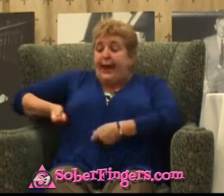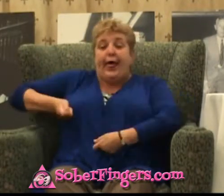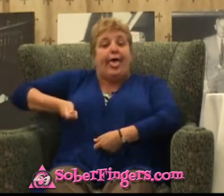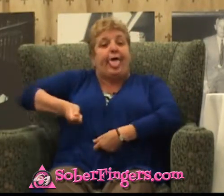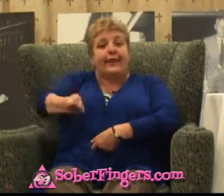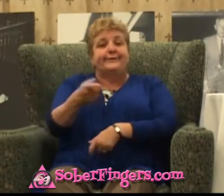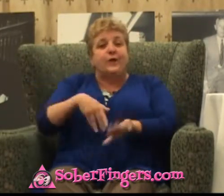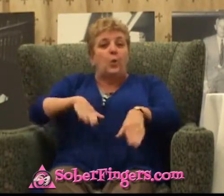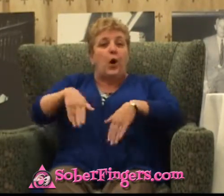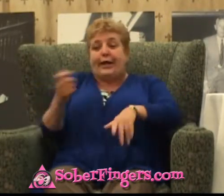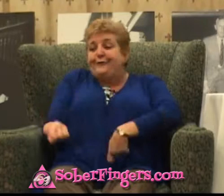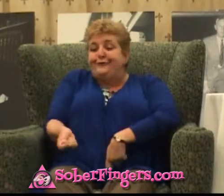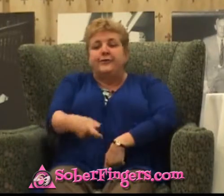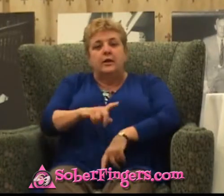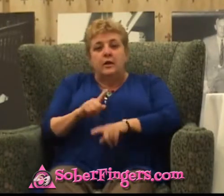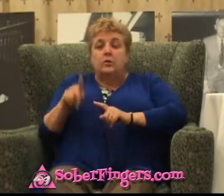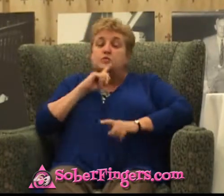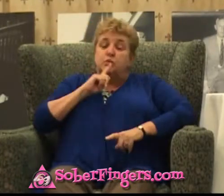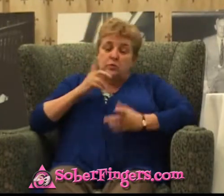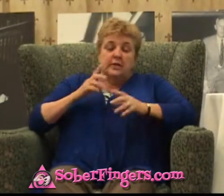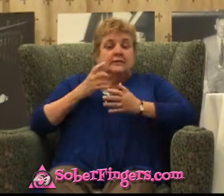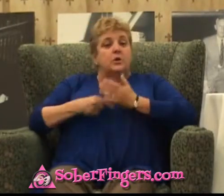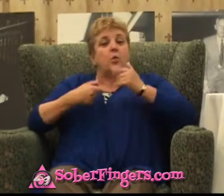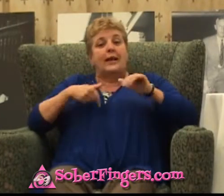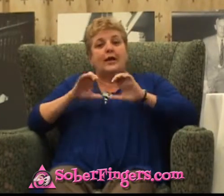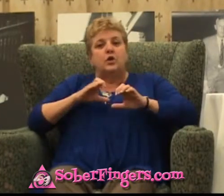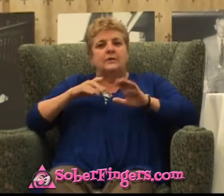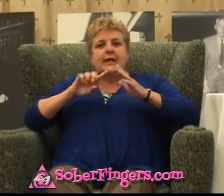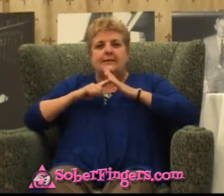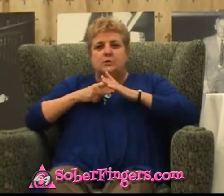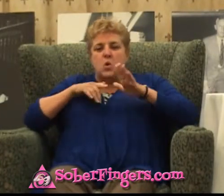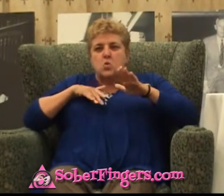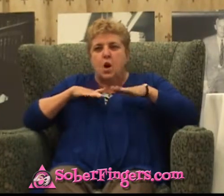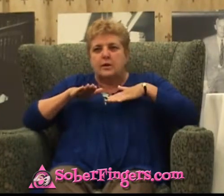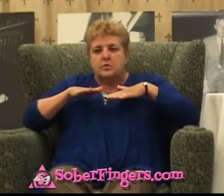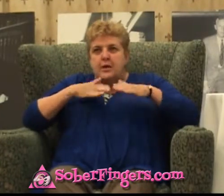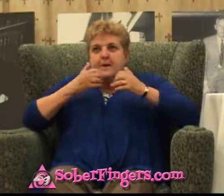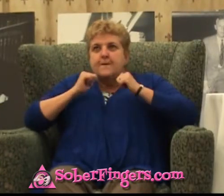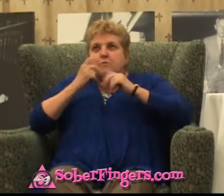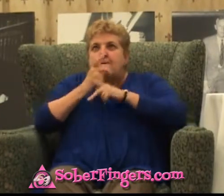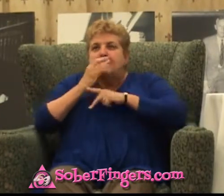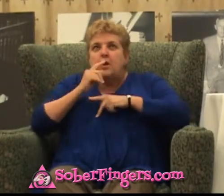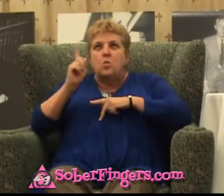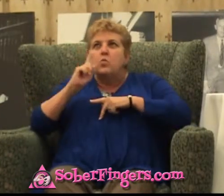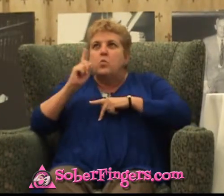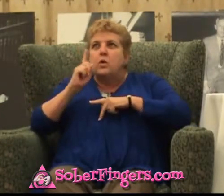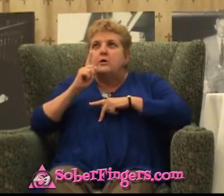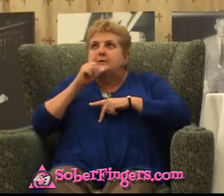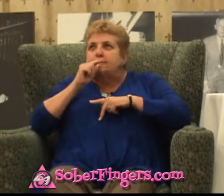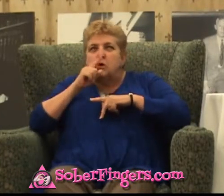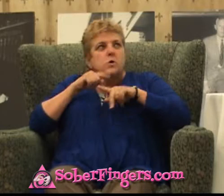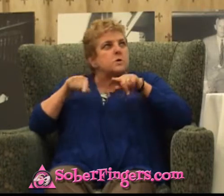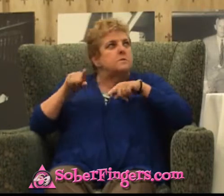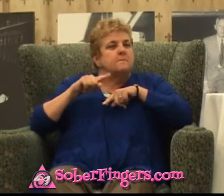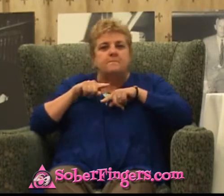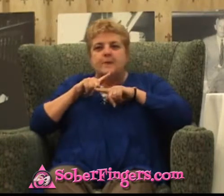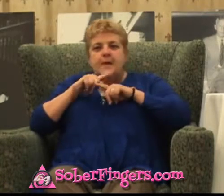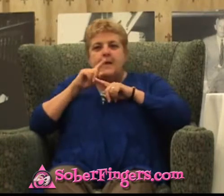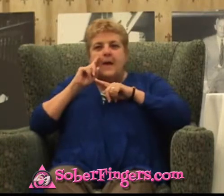right, probably. So what I do is I start walking around. I'm trying to figure out where this woodpecker is, and then suddenly I realize he's down in this tree